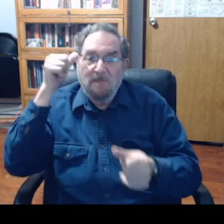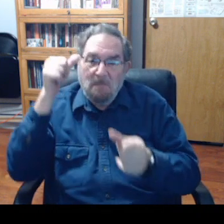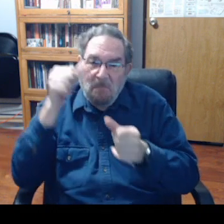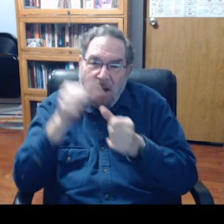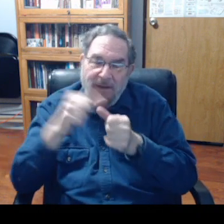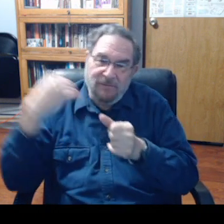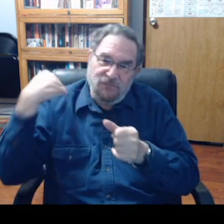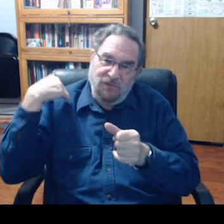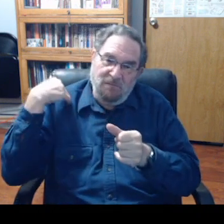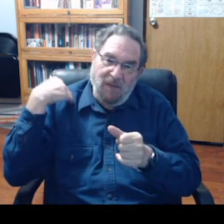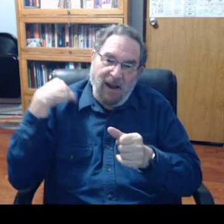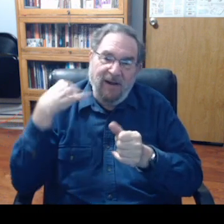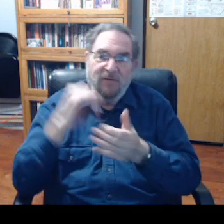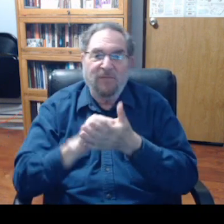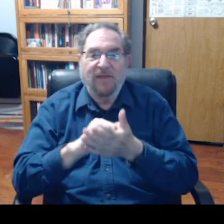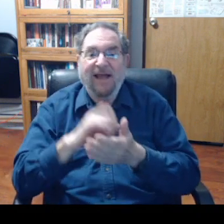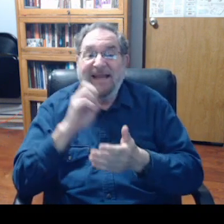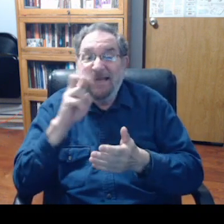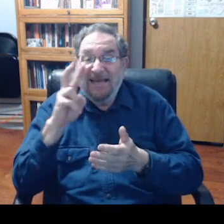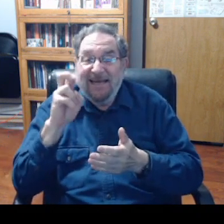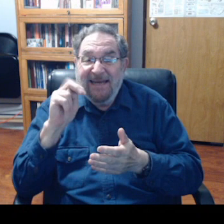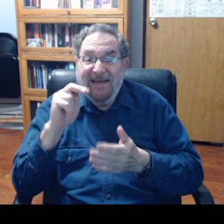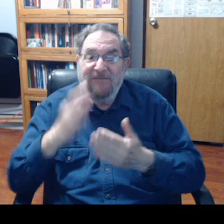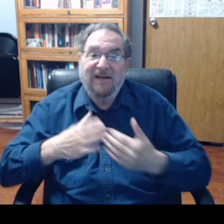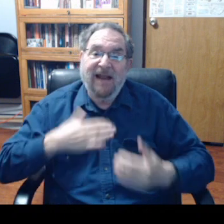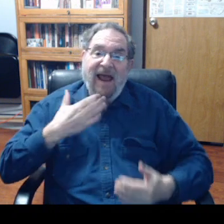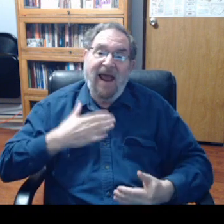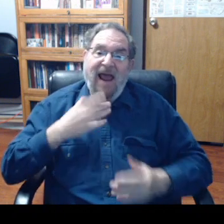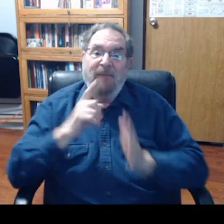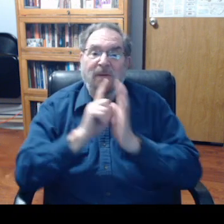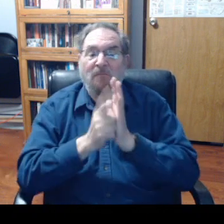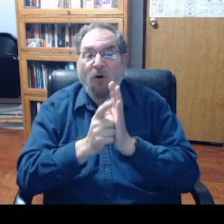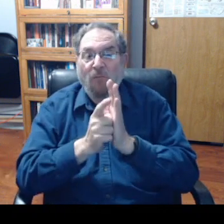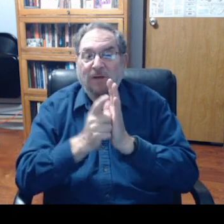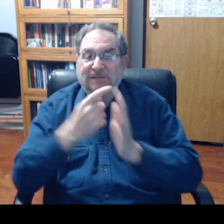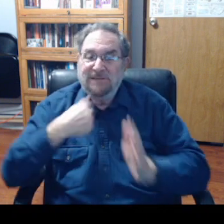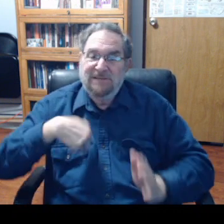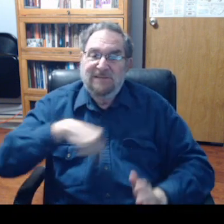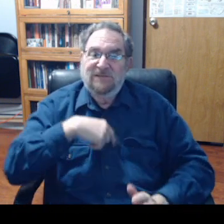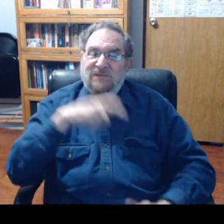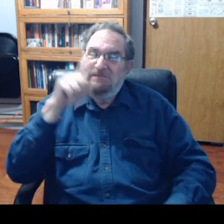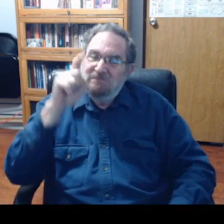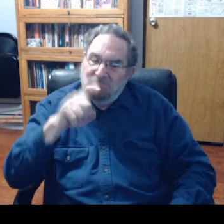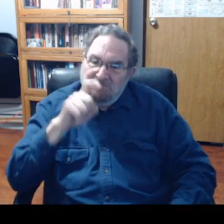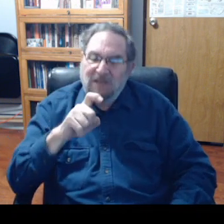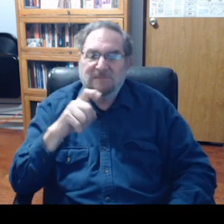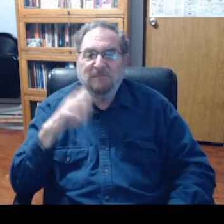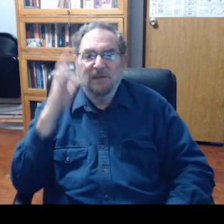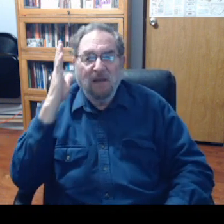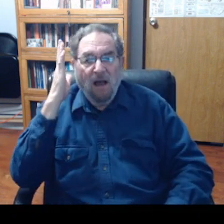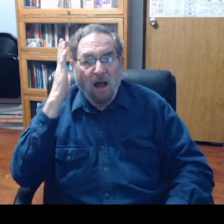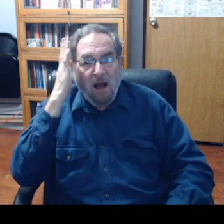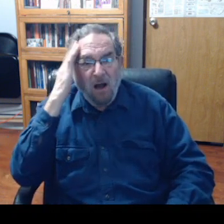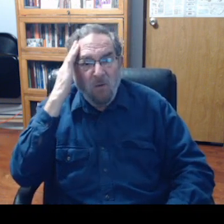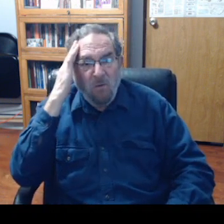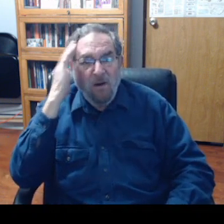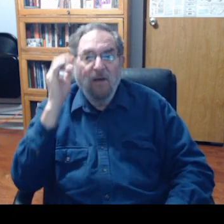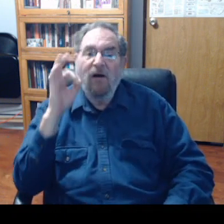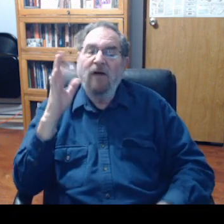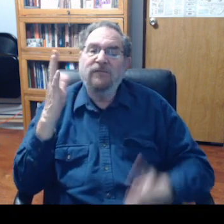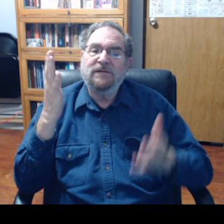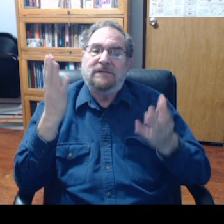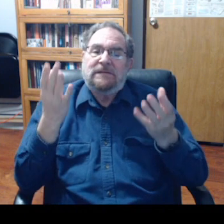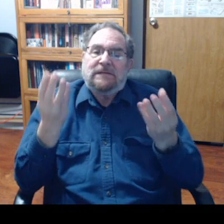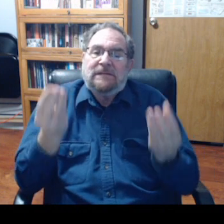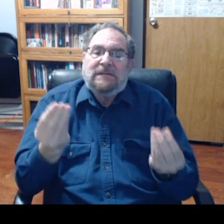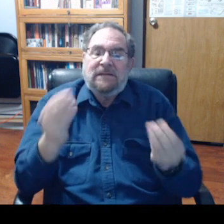a reminder that even happy moments, we must be aware